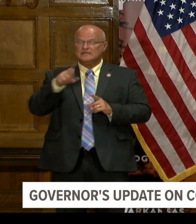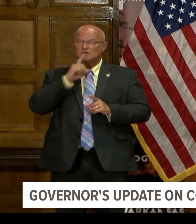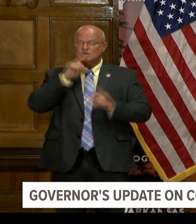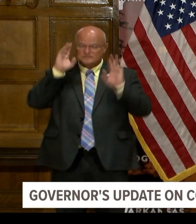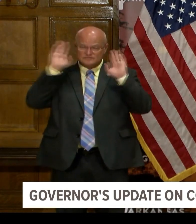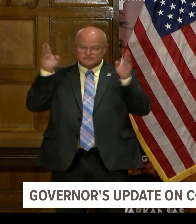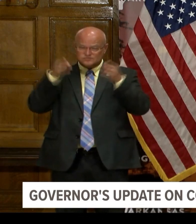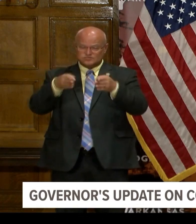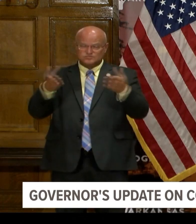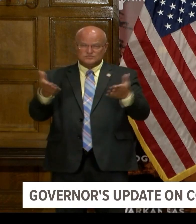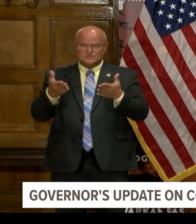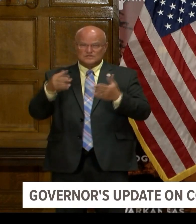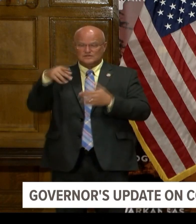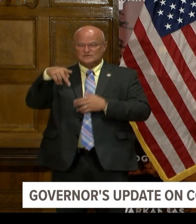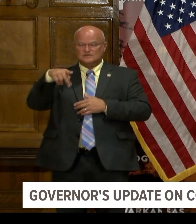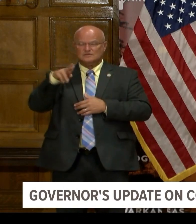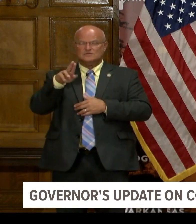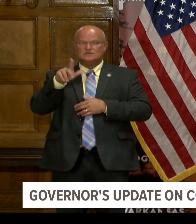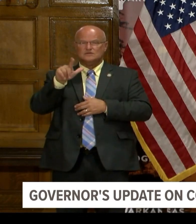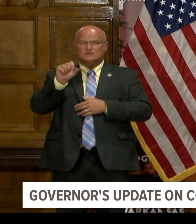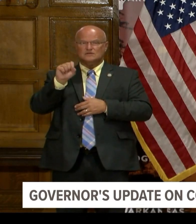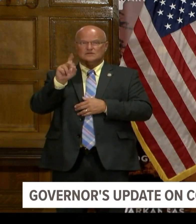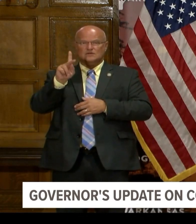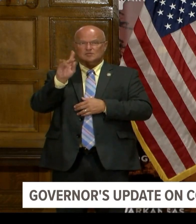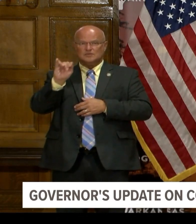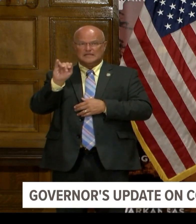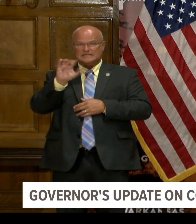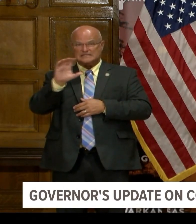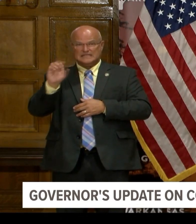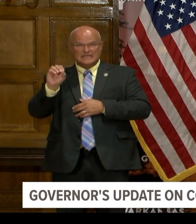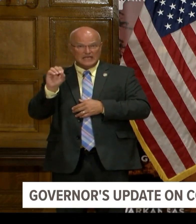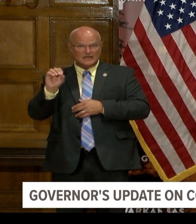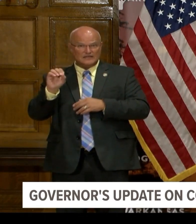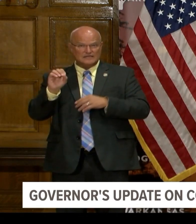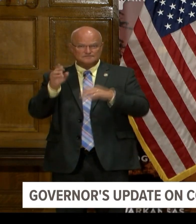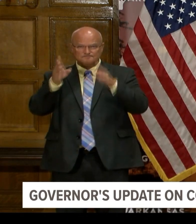focus here in Pulaski County as to